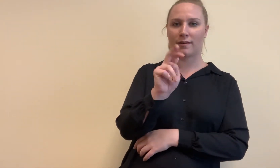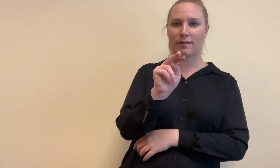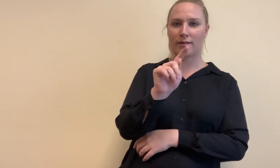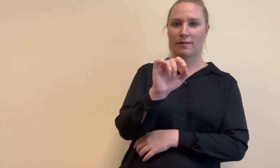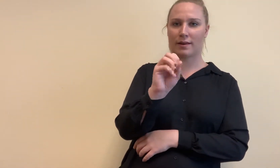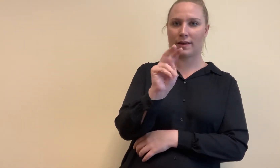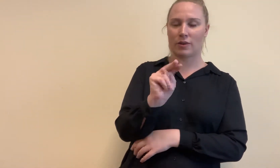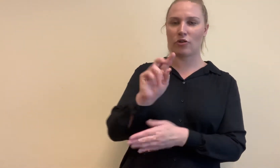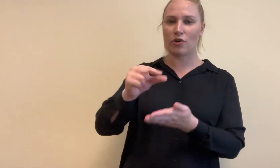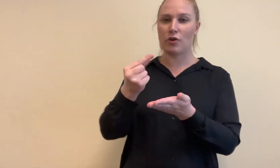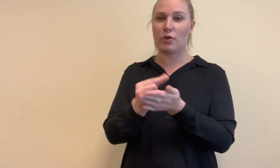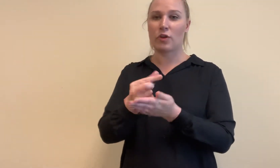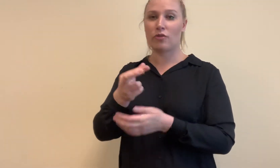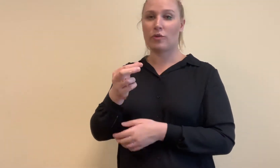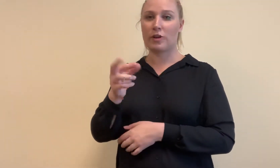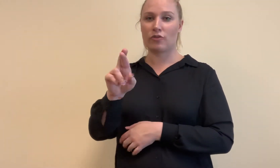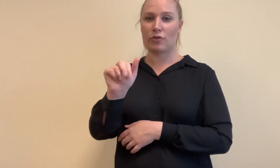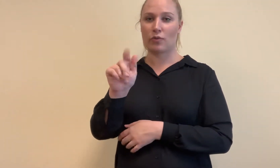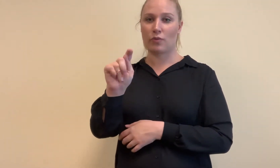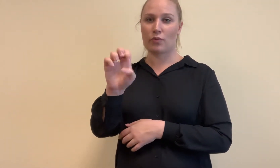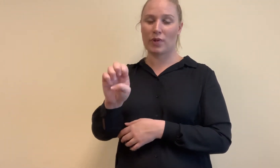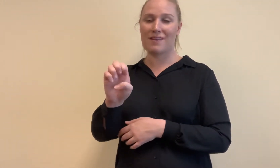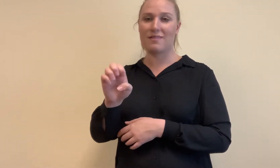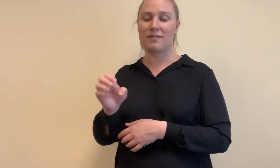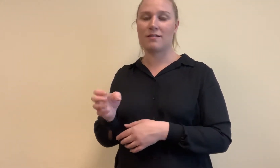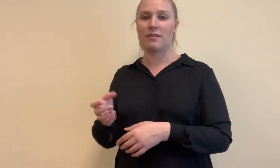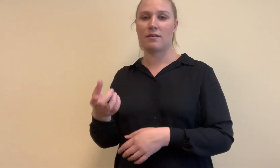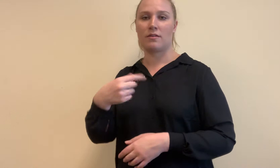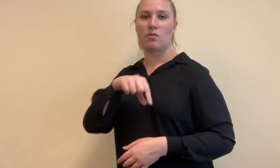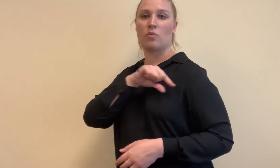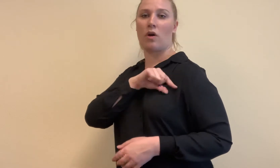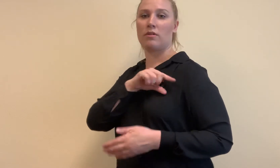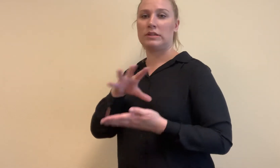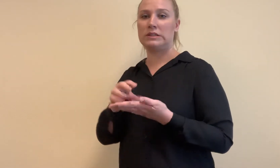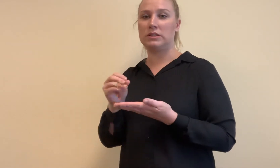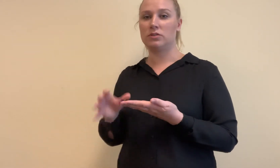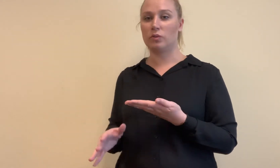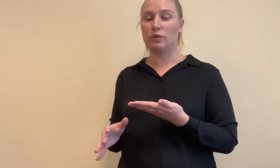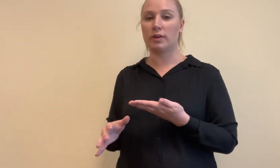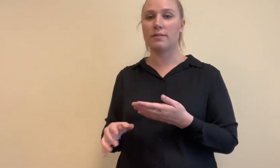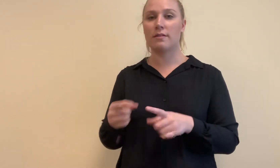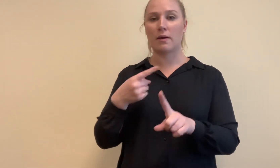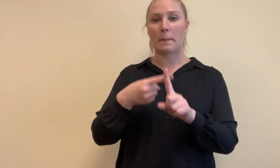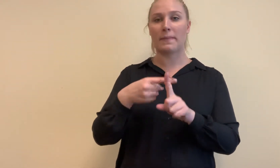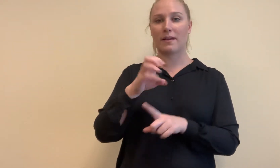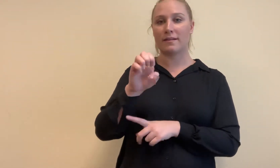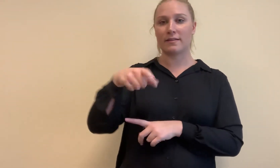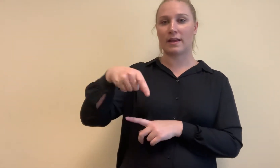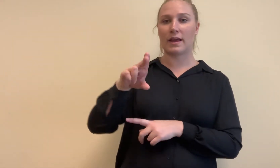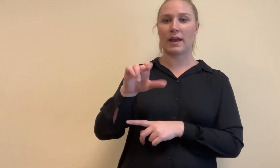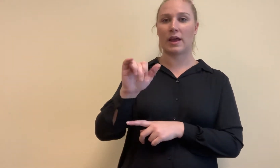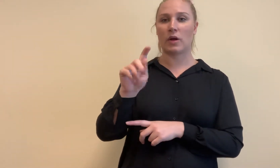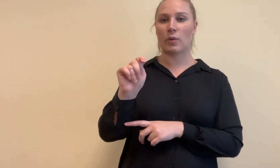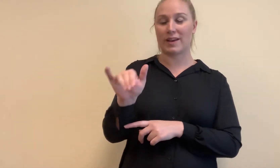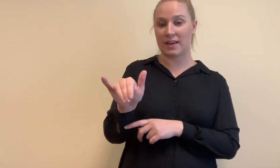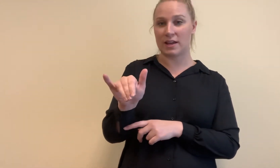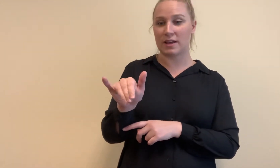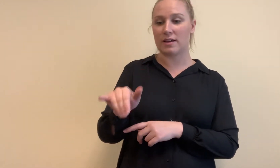credentials of our students, and then also in the area of equity. And it's not anything that we applied for in the beginning. You get